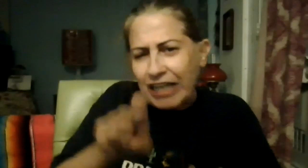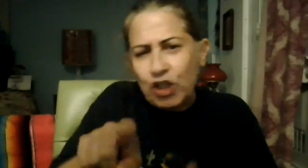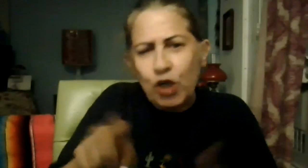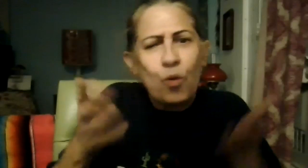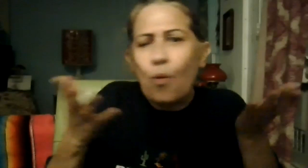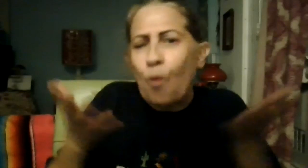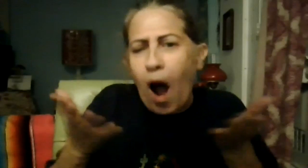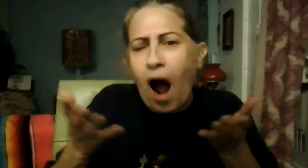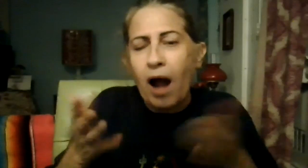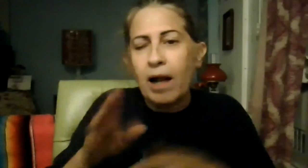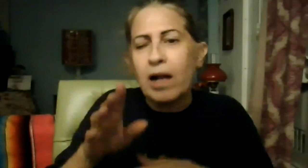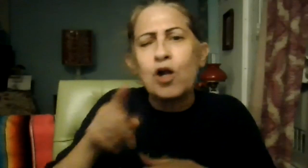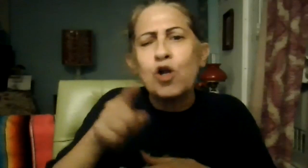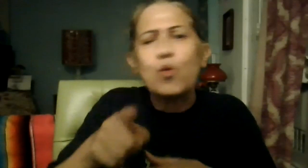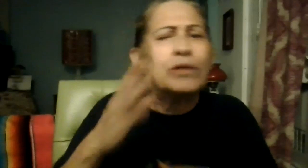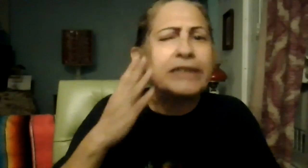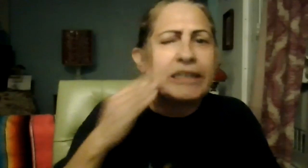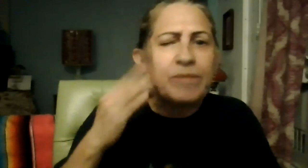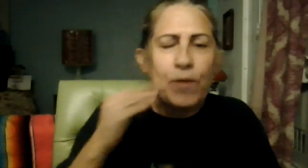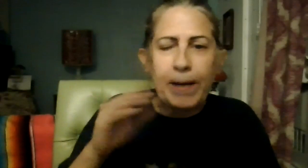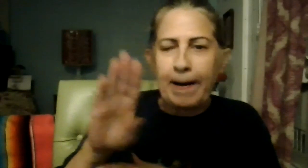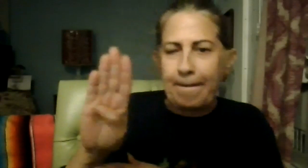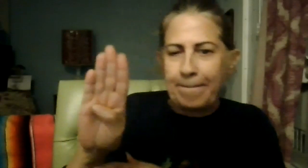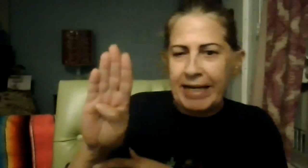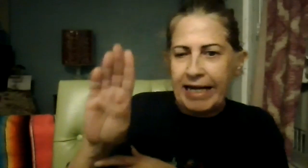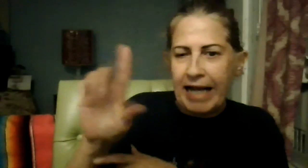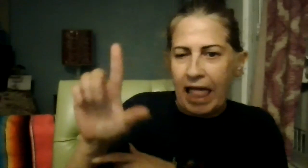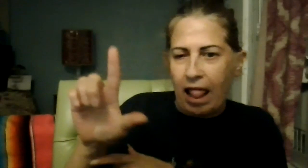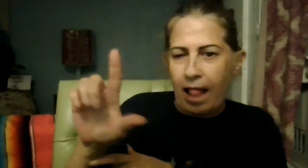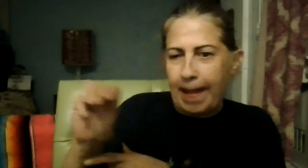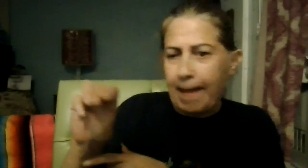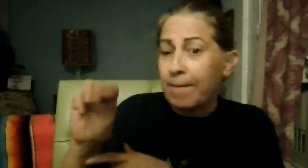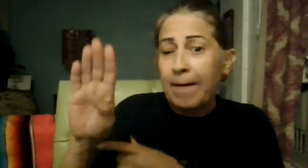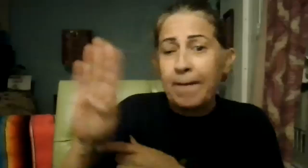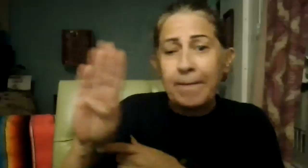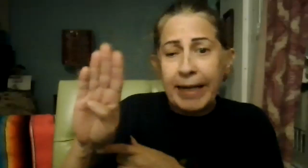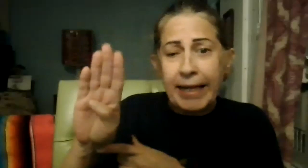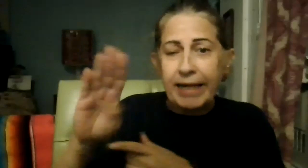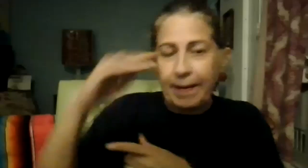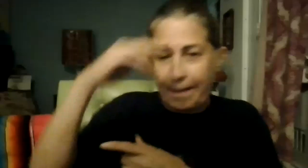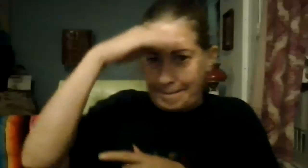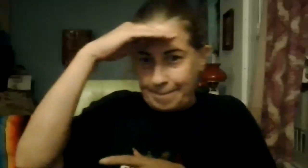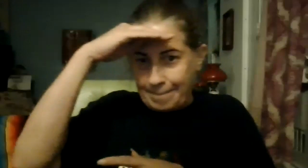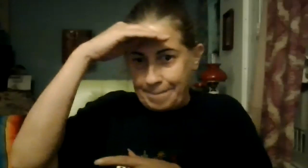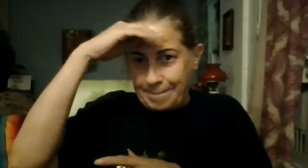I did want to ask you, what was your experience for Black Lives Matter?